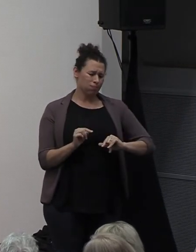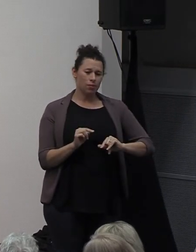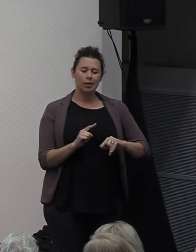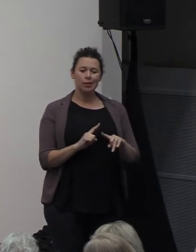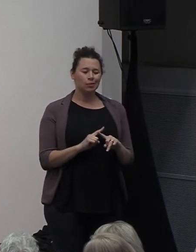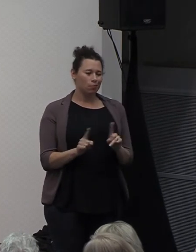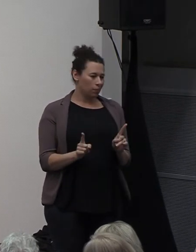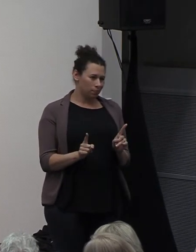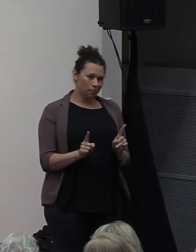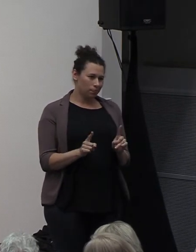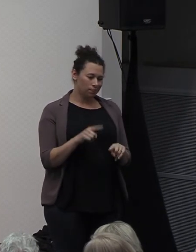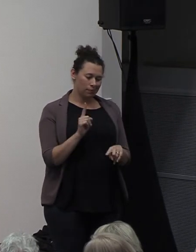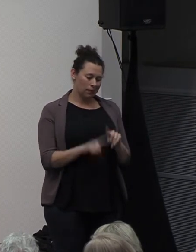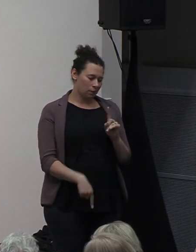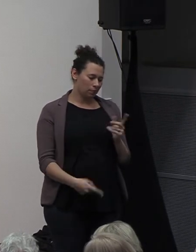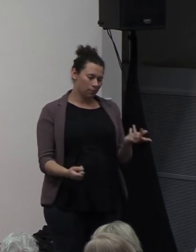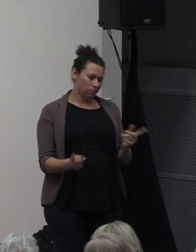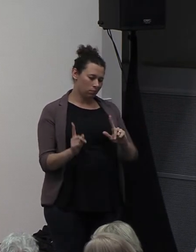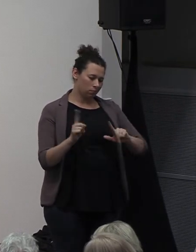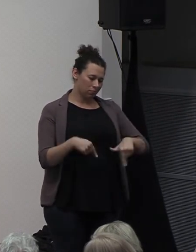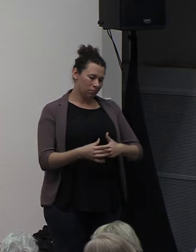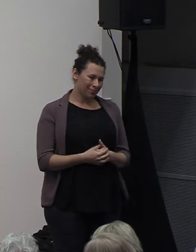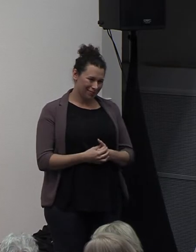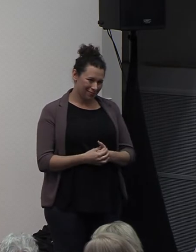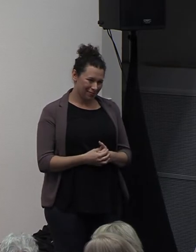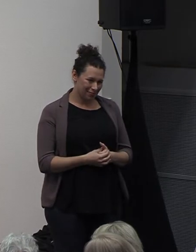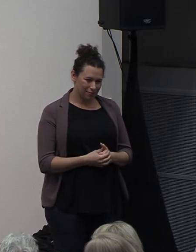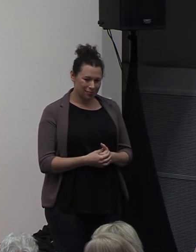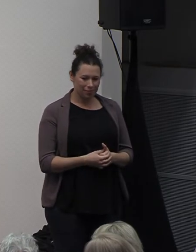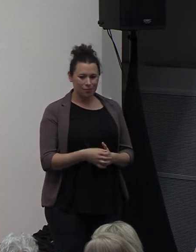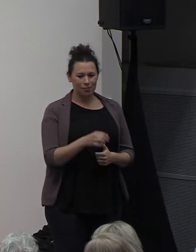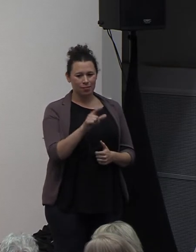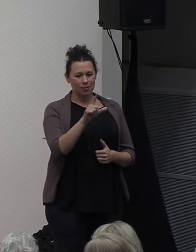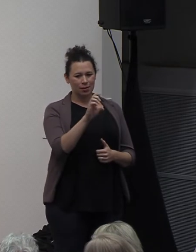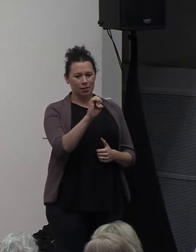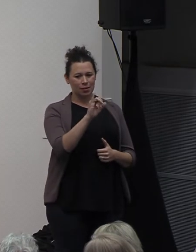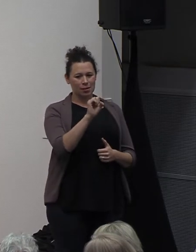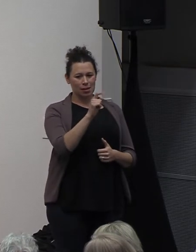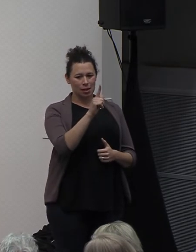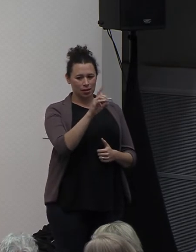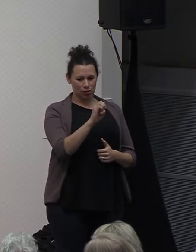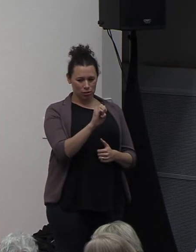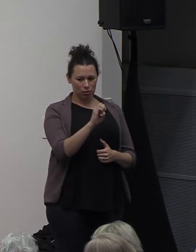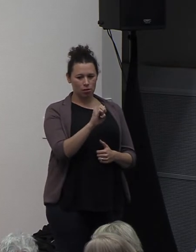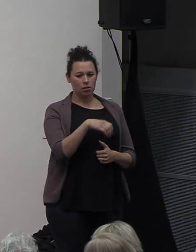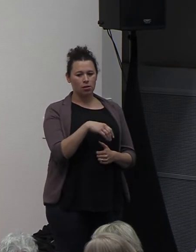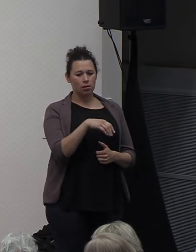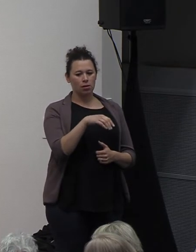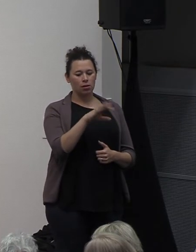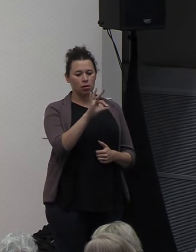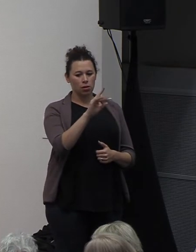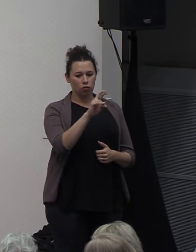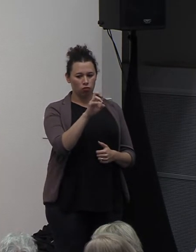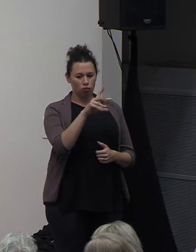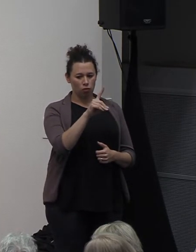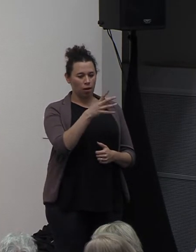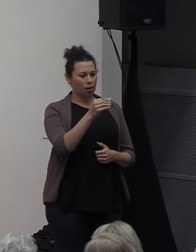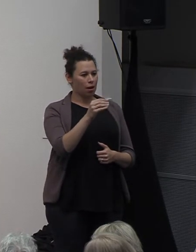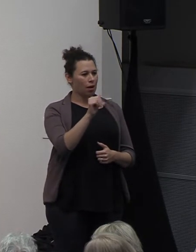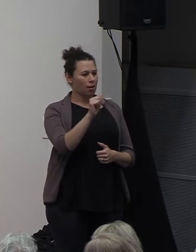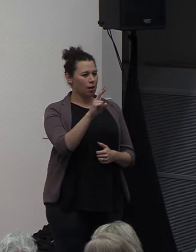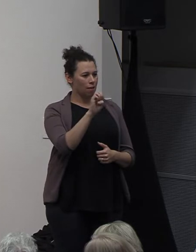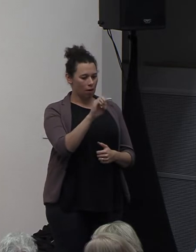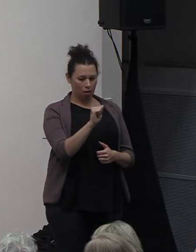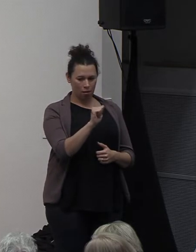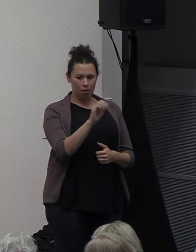today's event but are unable to do so. Liesl Aschenbrand, Fred and Ava Aschner, Saiv